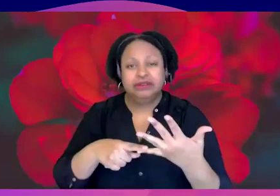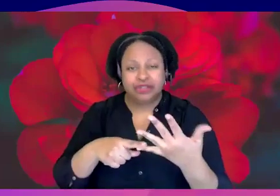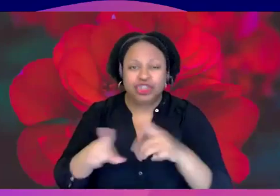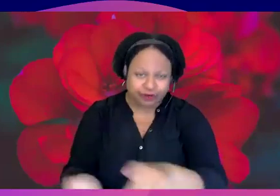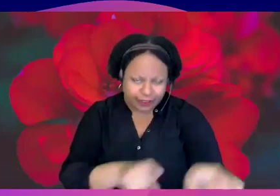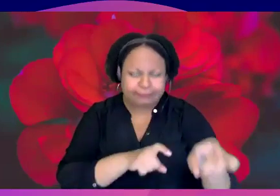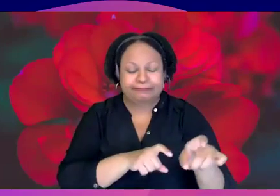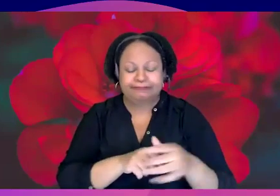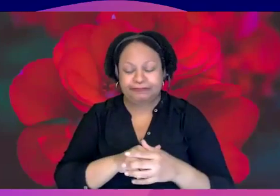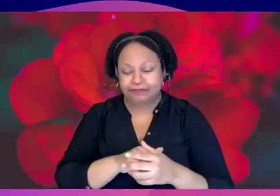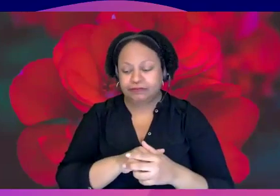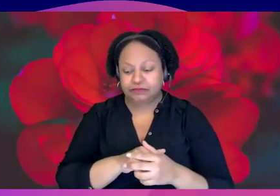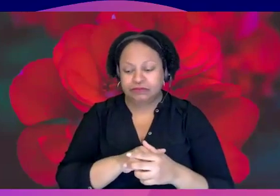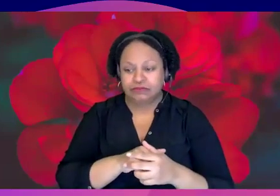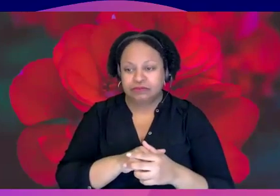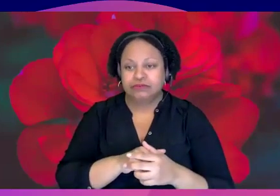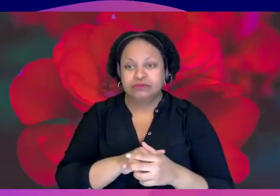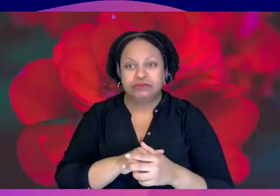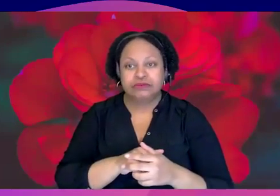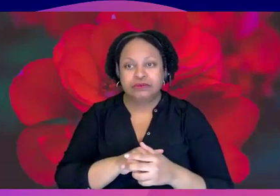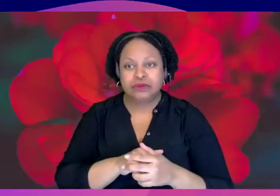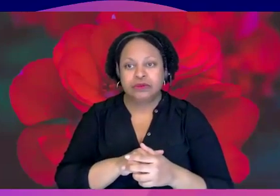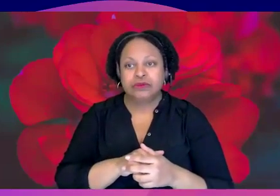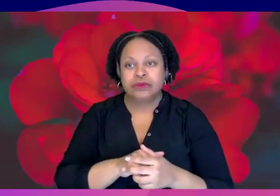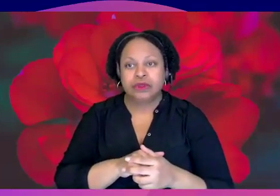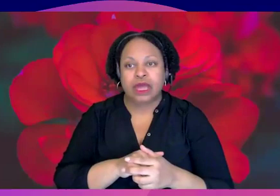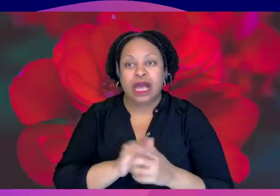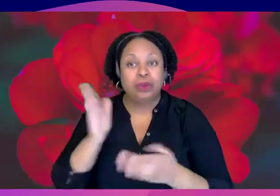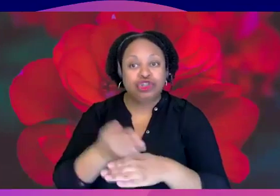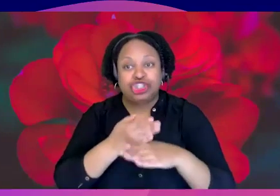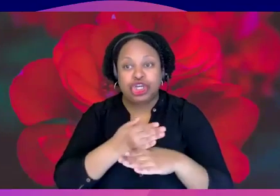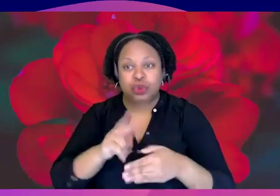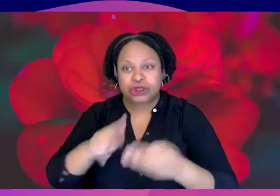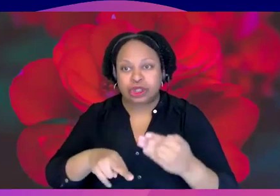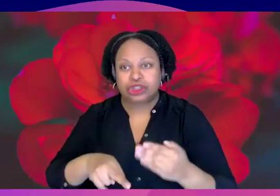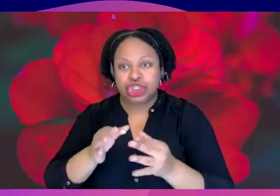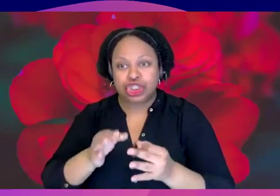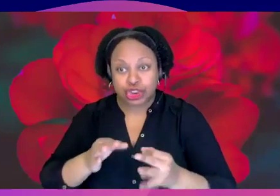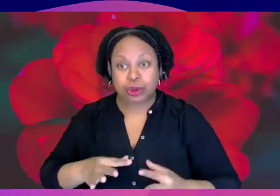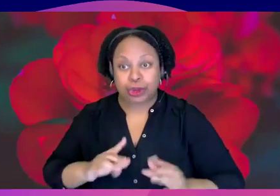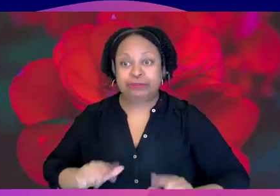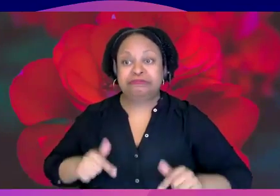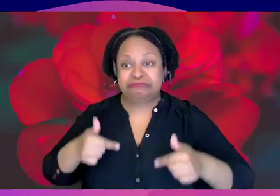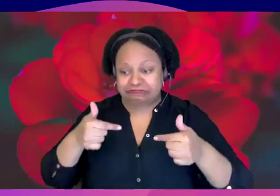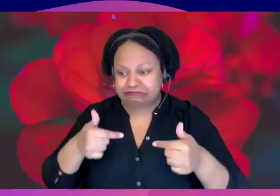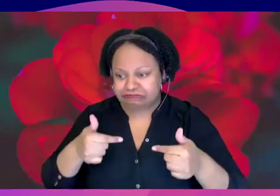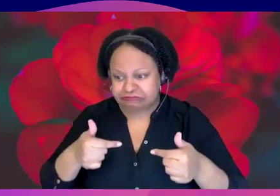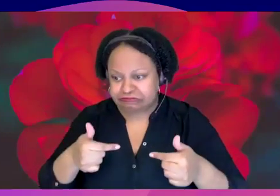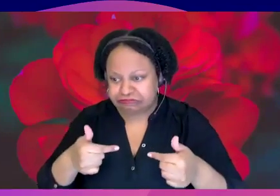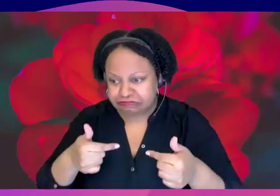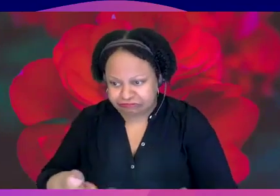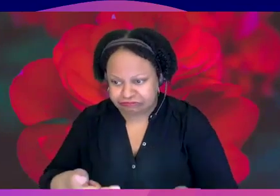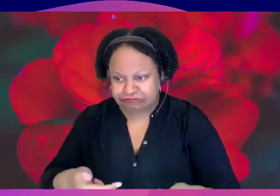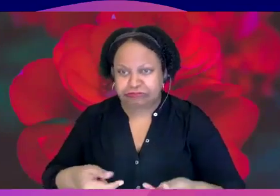surveyed. And I'll share with you some of the results. All of this is on our website as well, so it's easily accessible